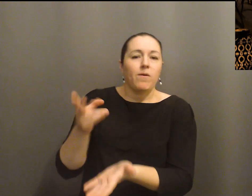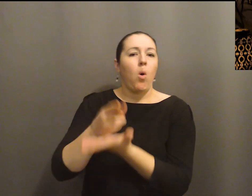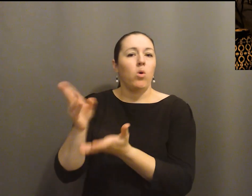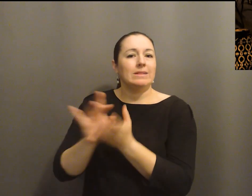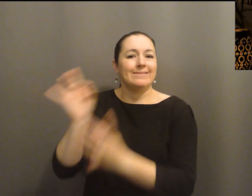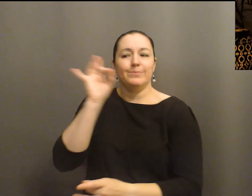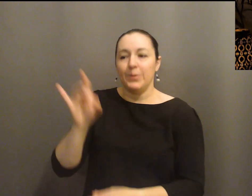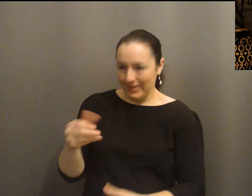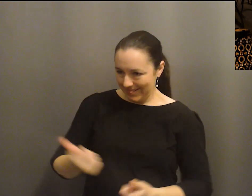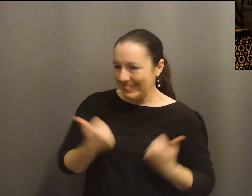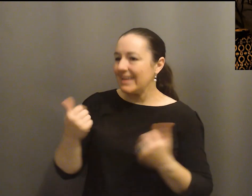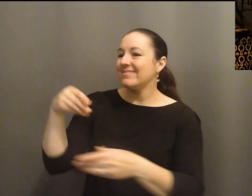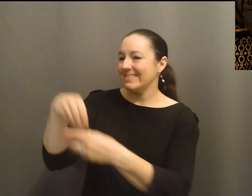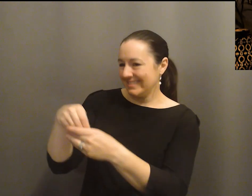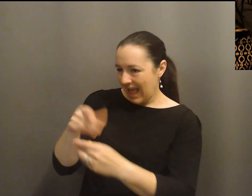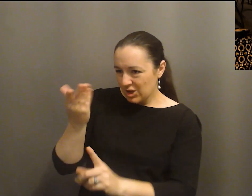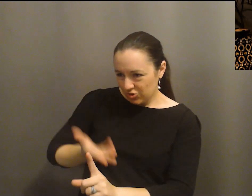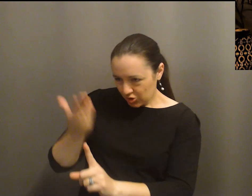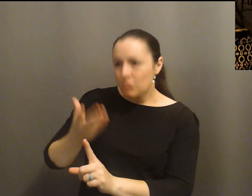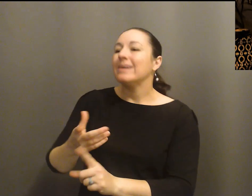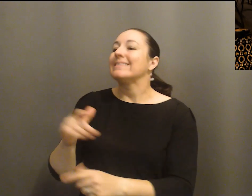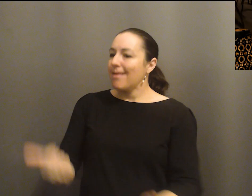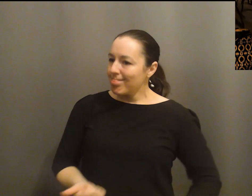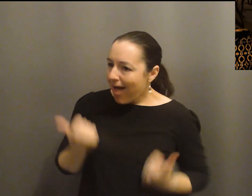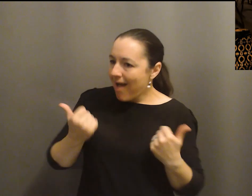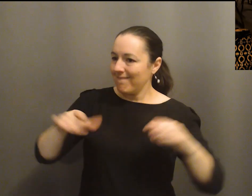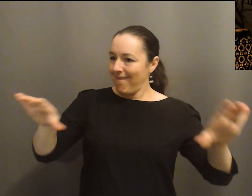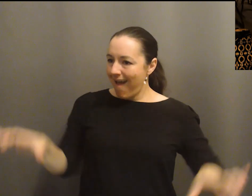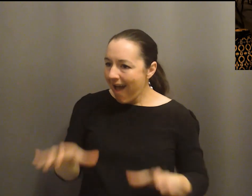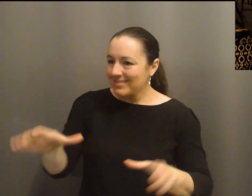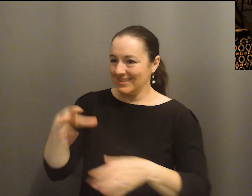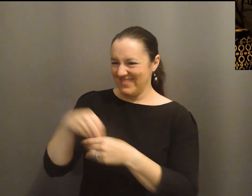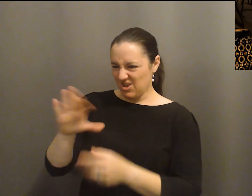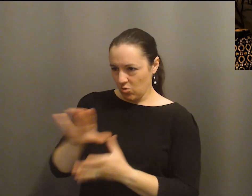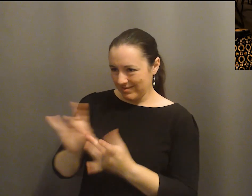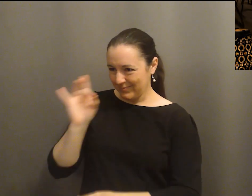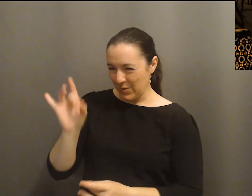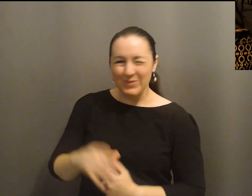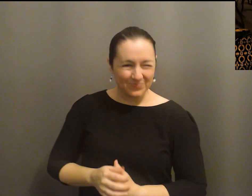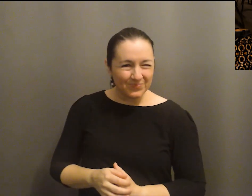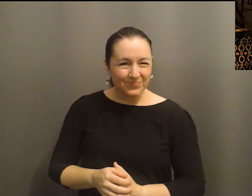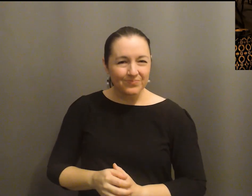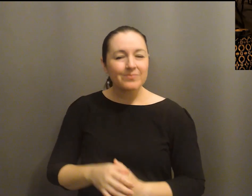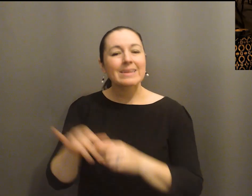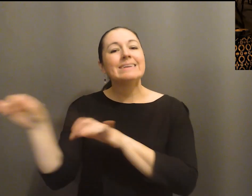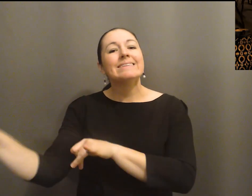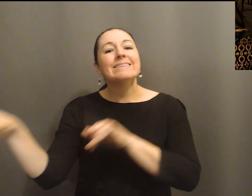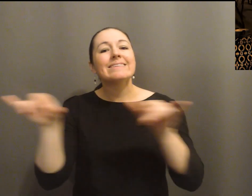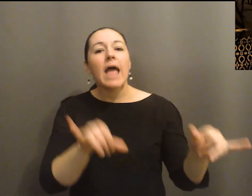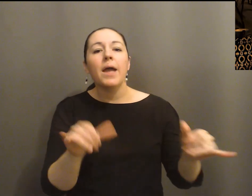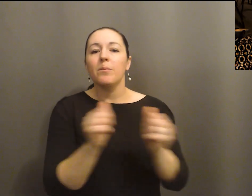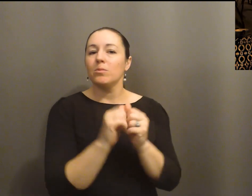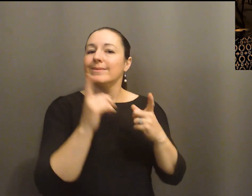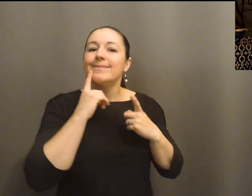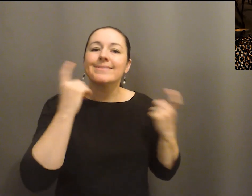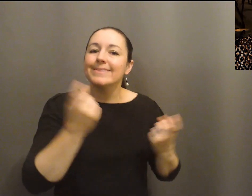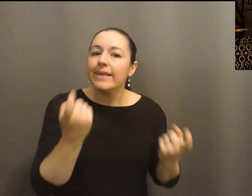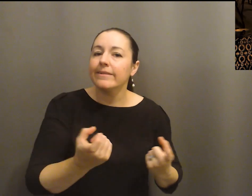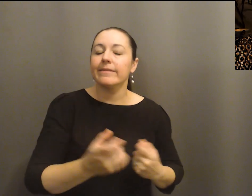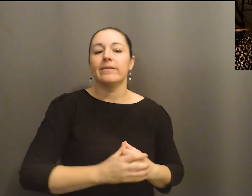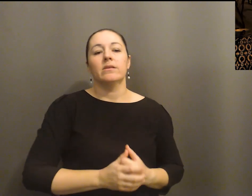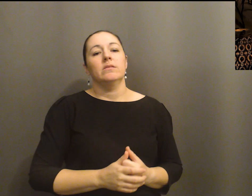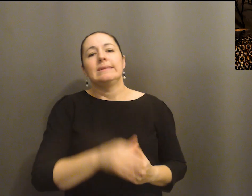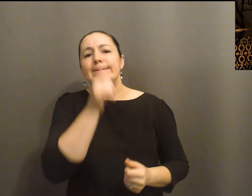That the Holy Spirit Dwells in you And is alive And active In your spirit And it's the same thing When it goes with sin